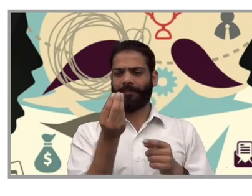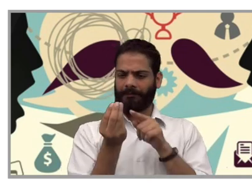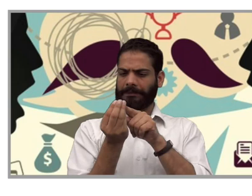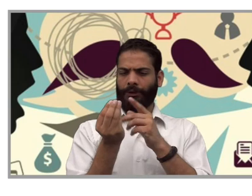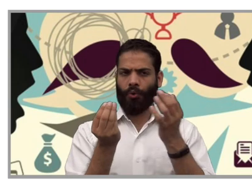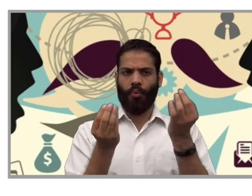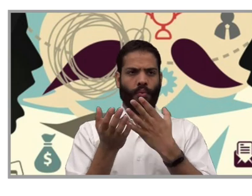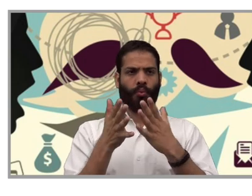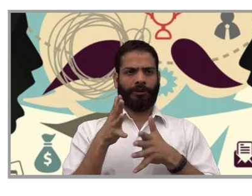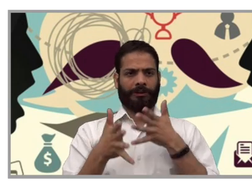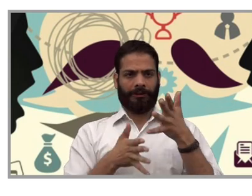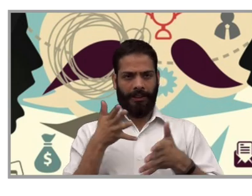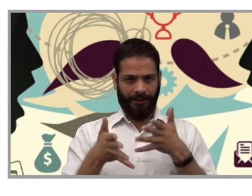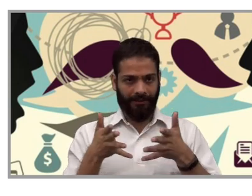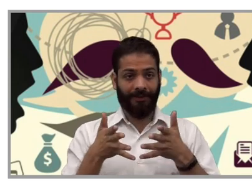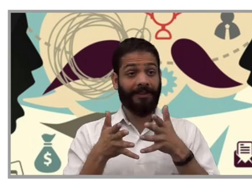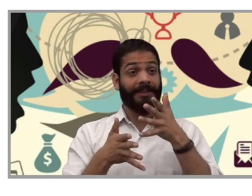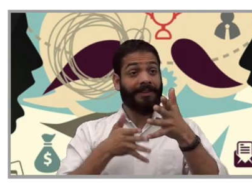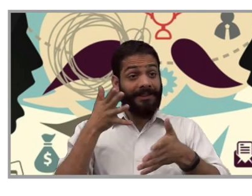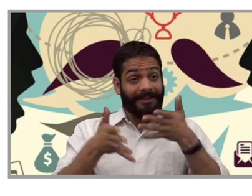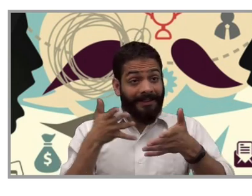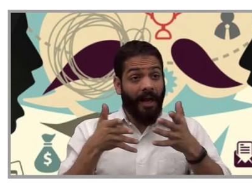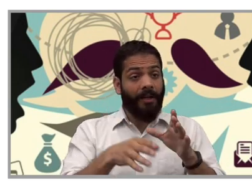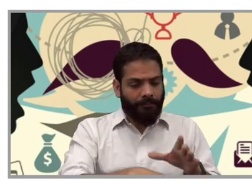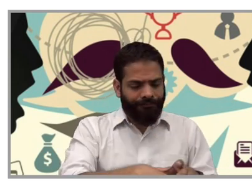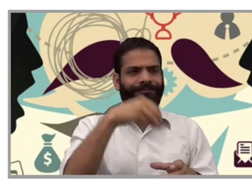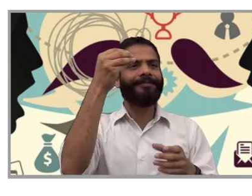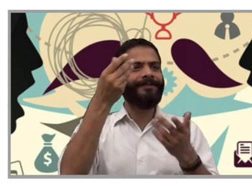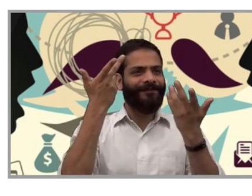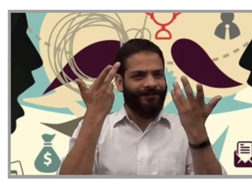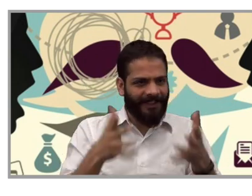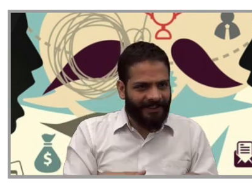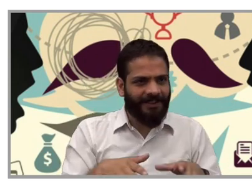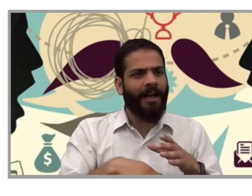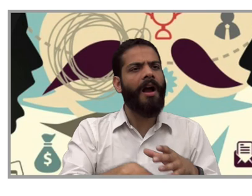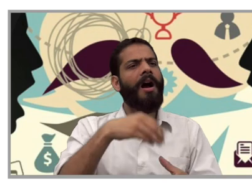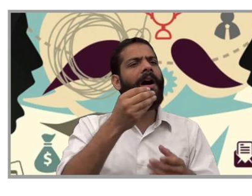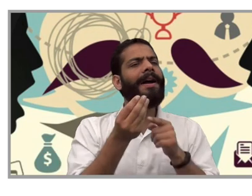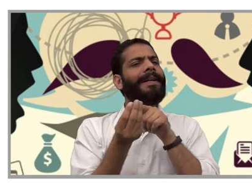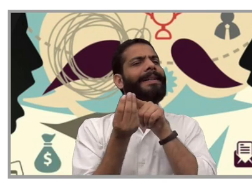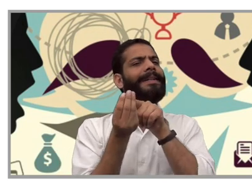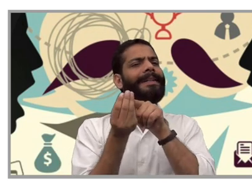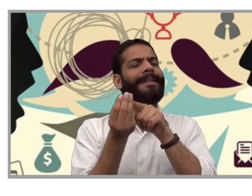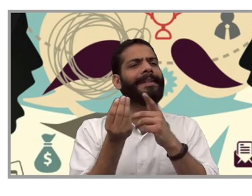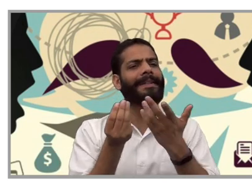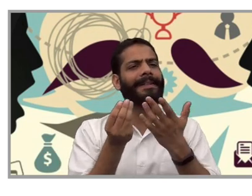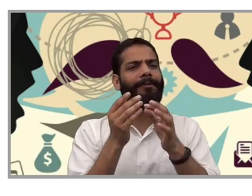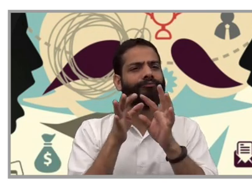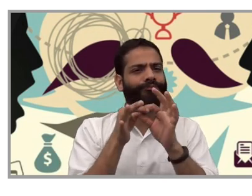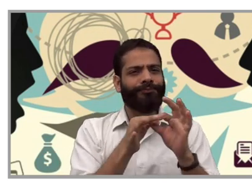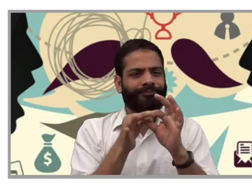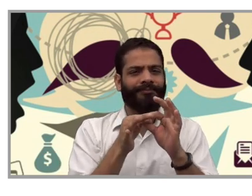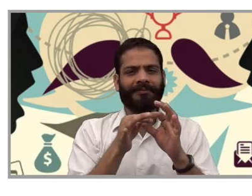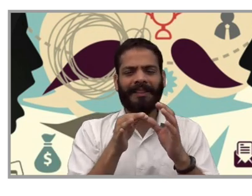relatively impoverished in Indian sign language. For example, the noun colour is derived